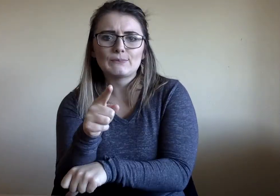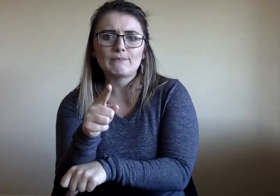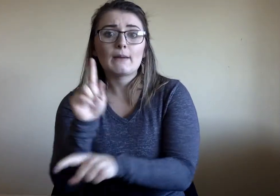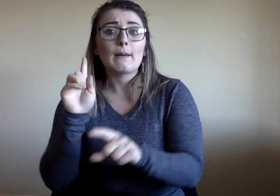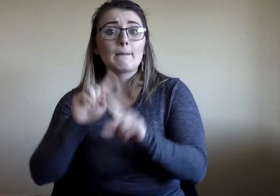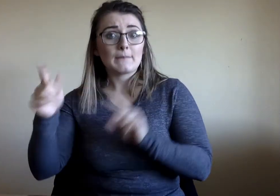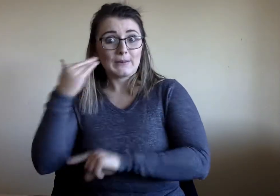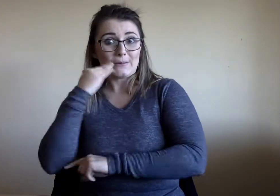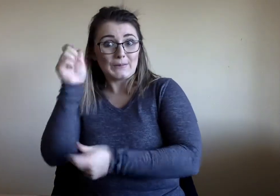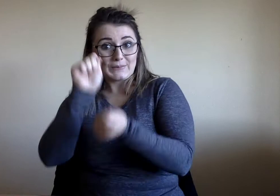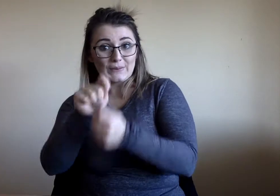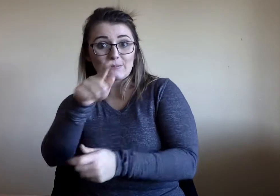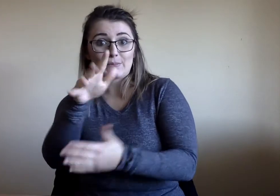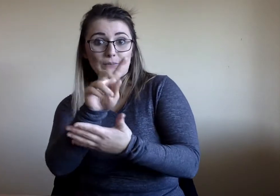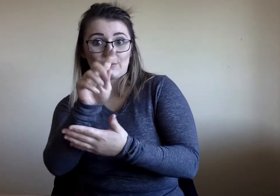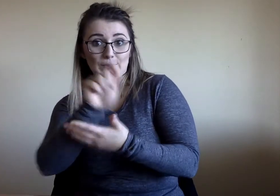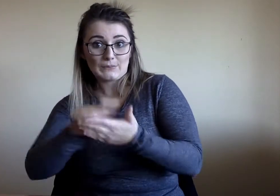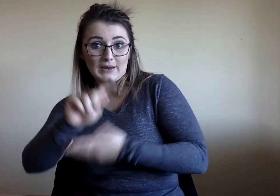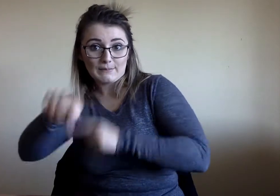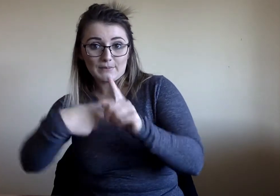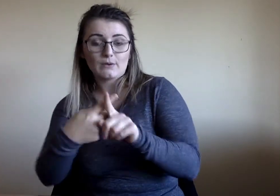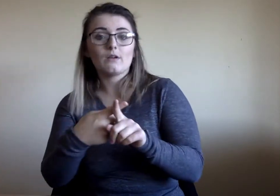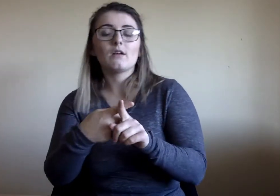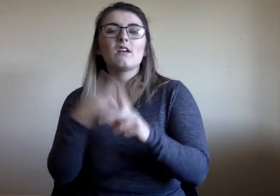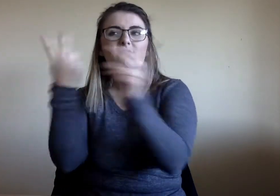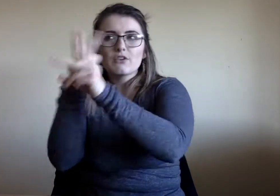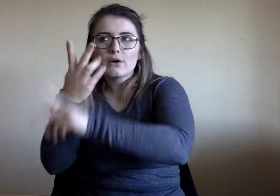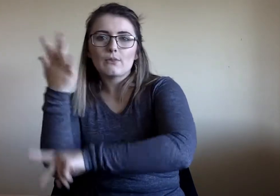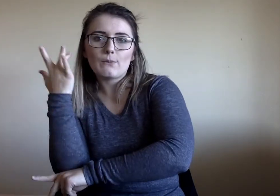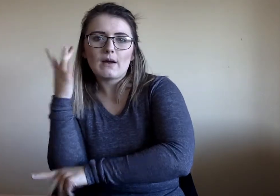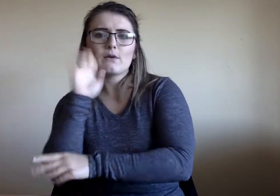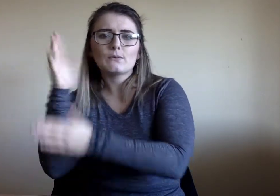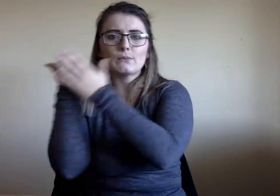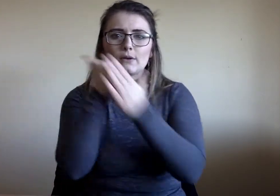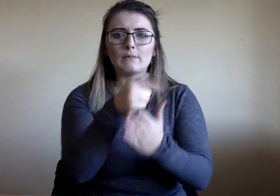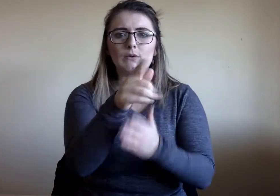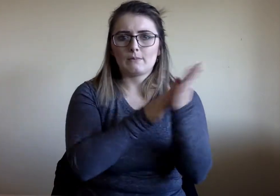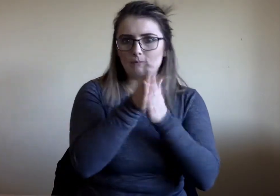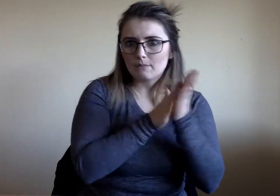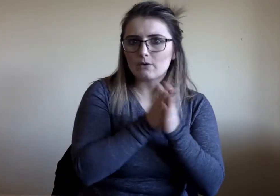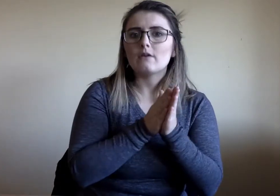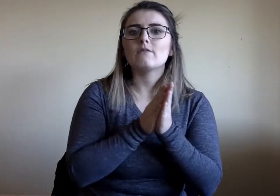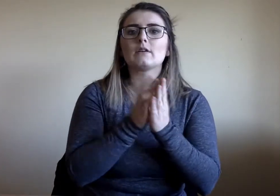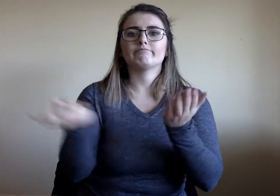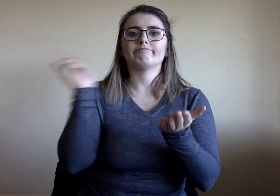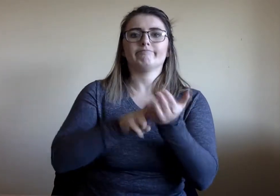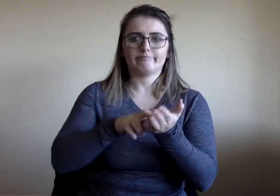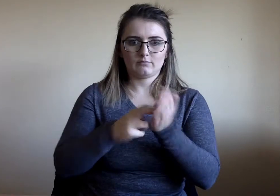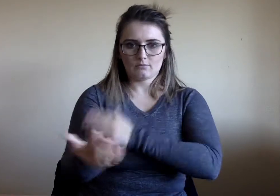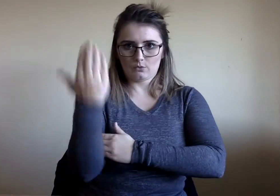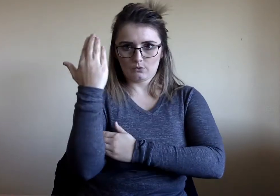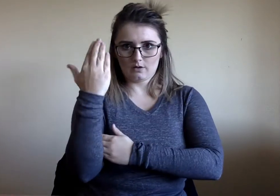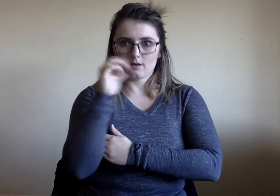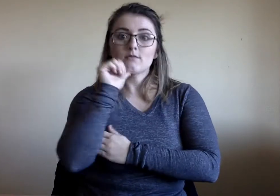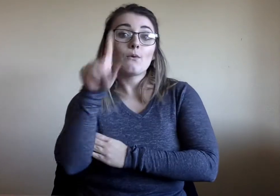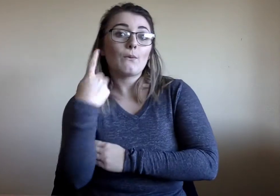exactly what you want to write. And figuring out that why is going to help to motivate you in the morning, not just the night before. So